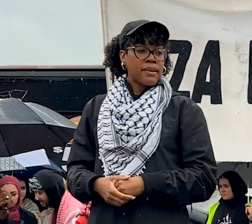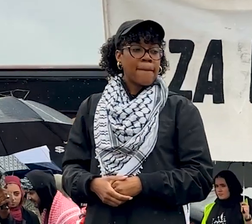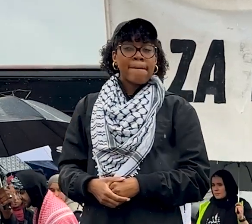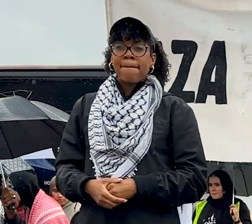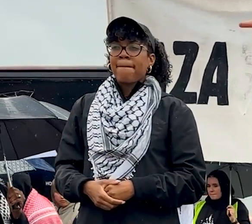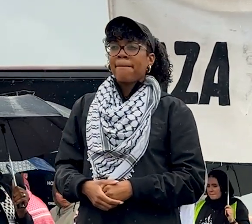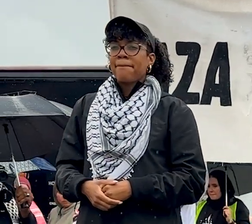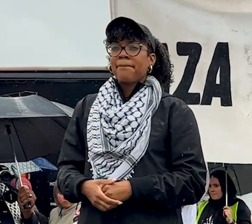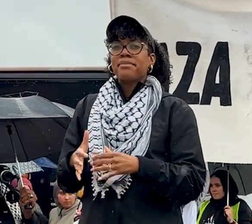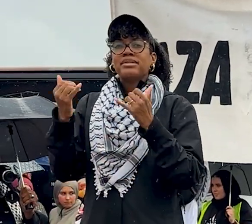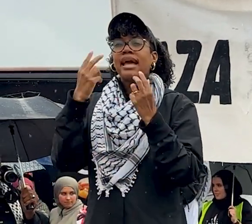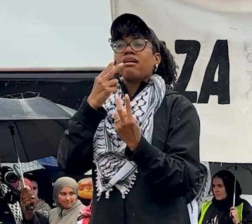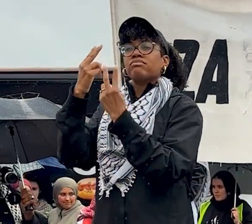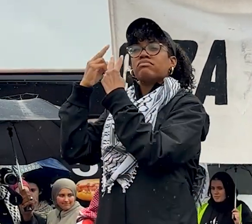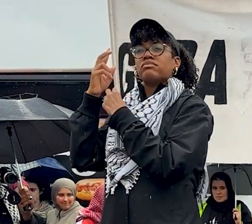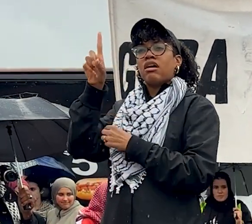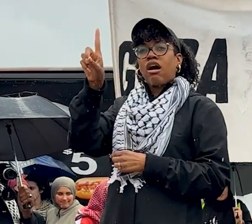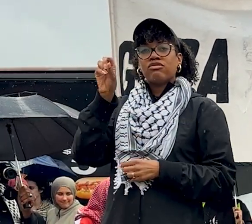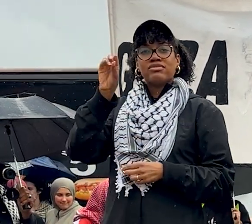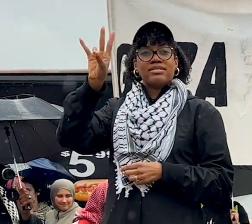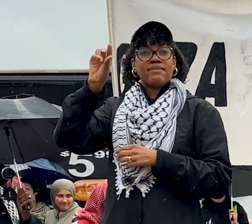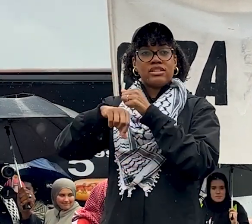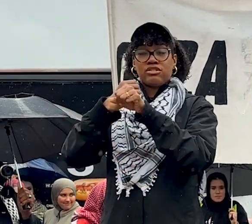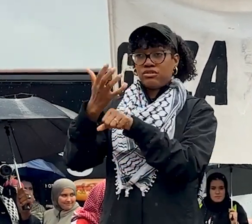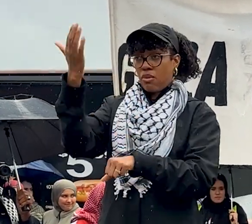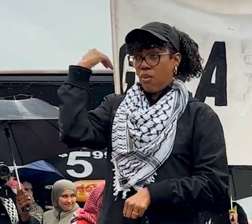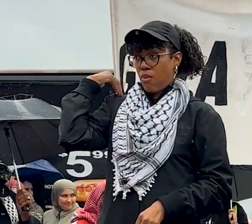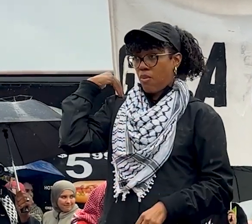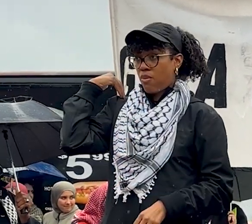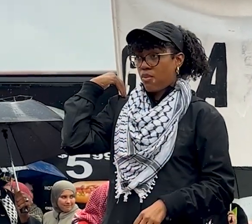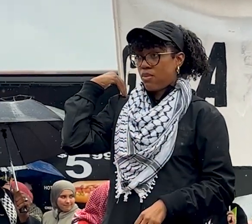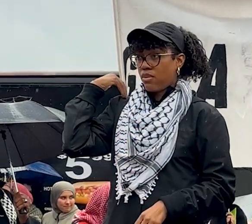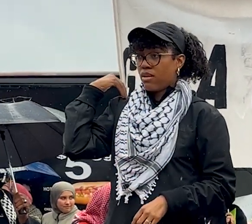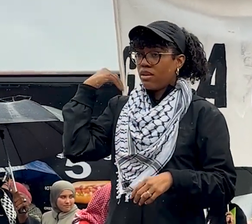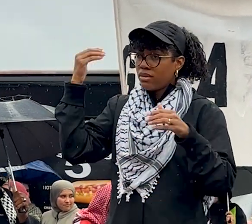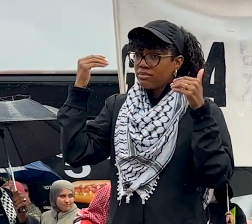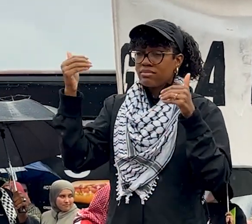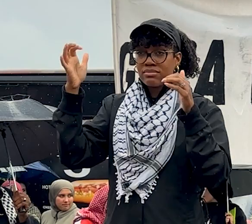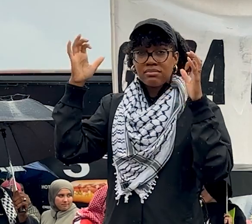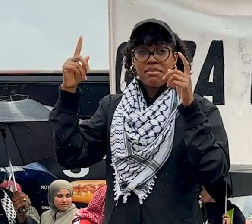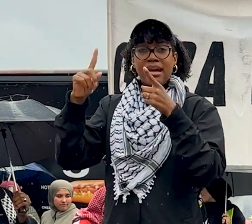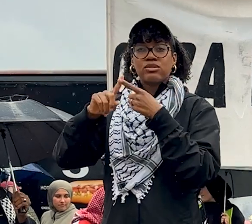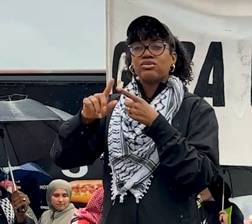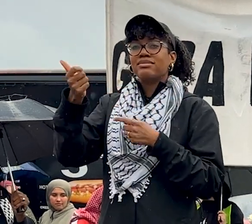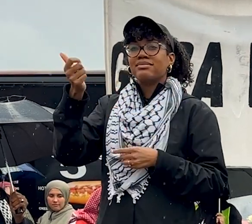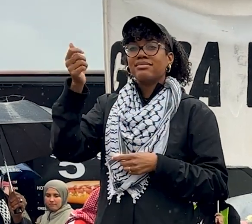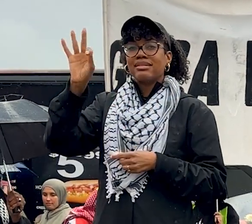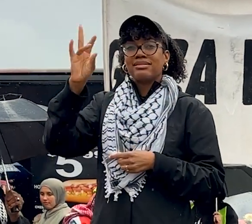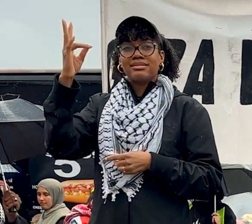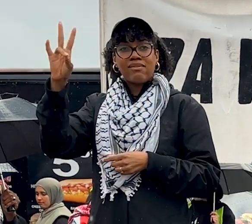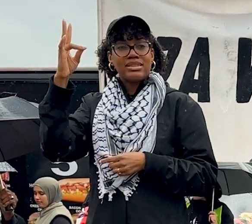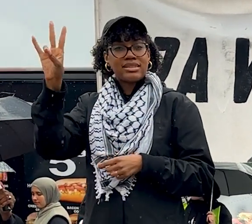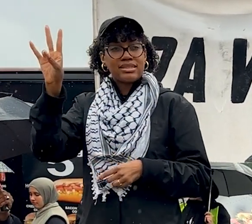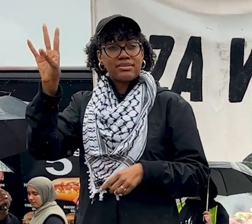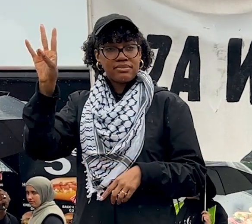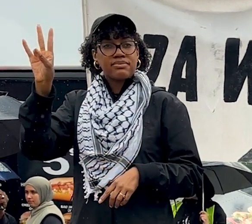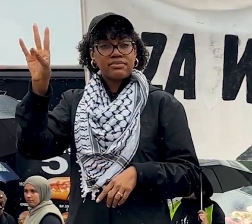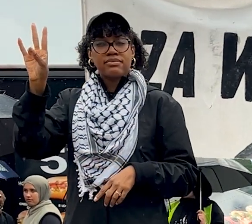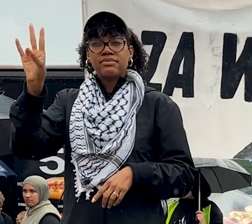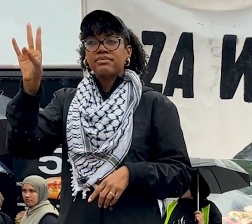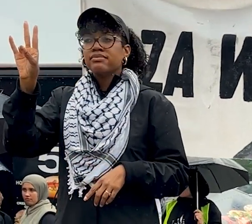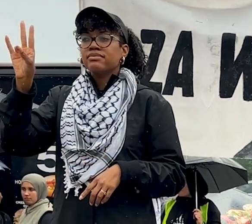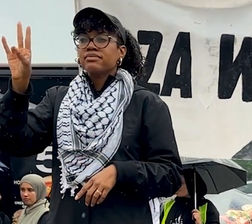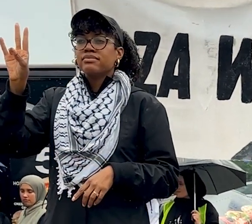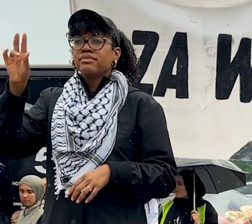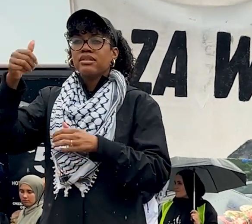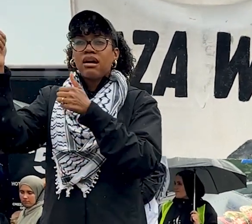Let us go back to the 107 years ago. Let us go back to the 1917. Under